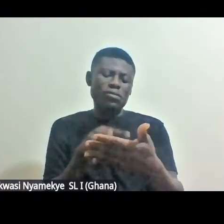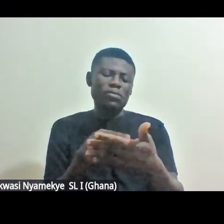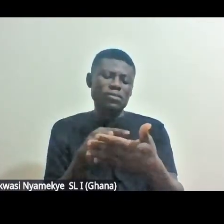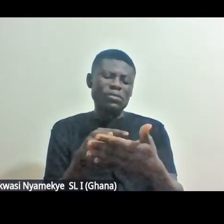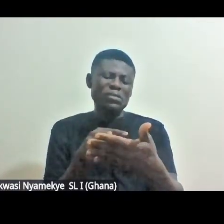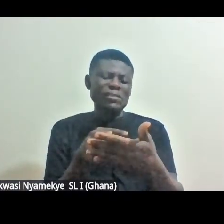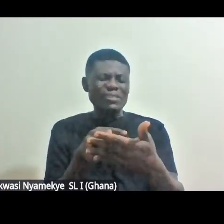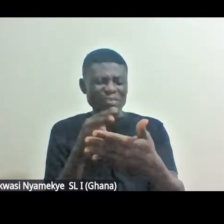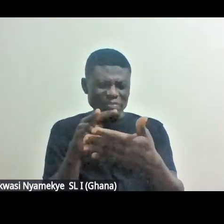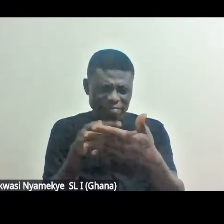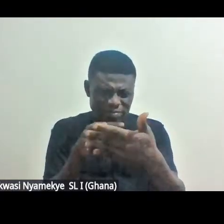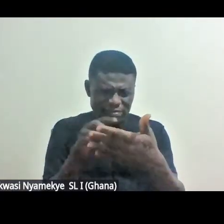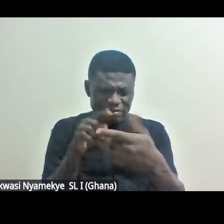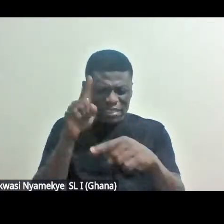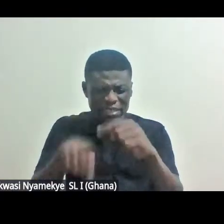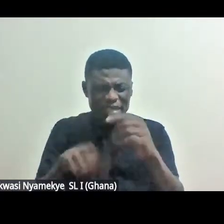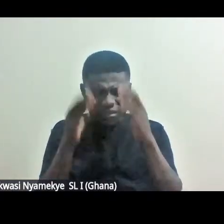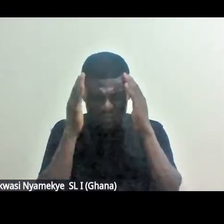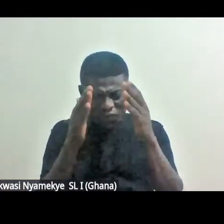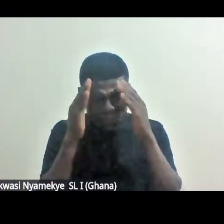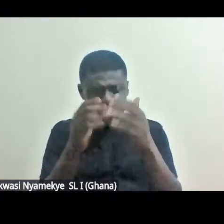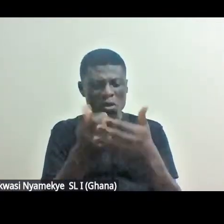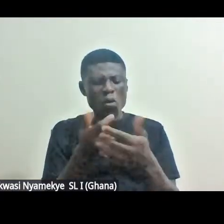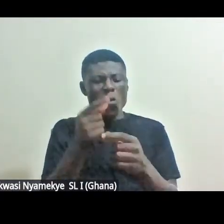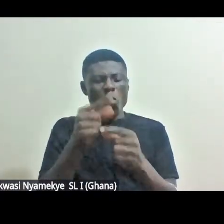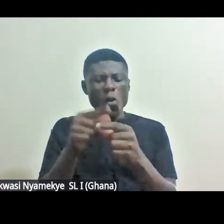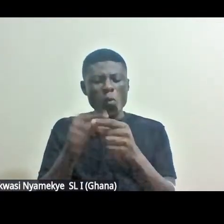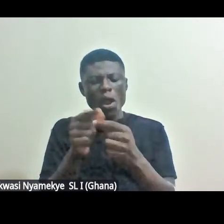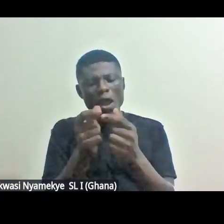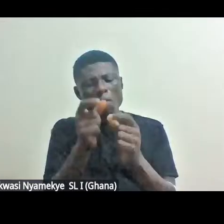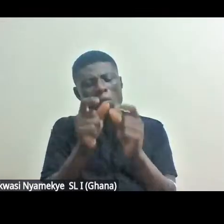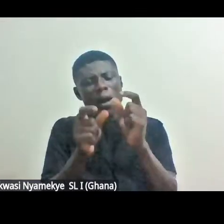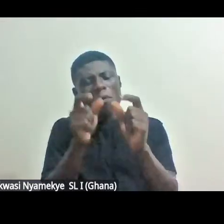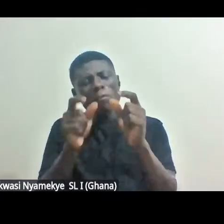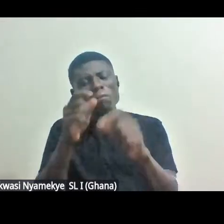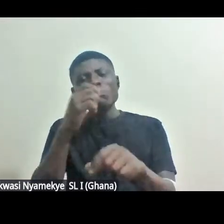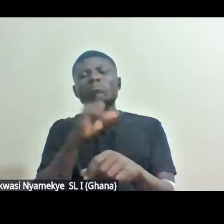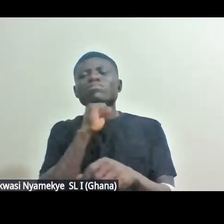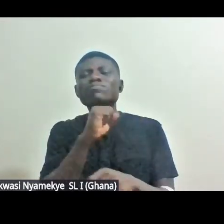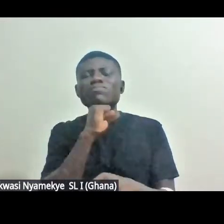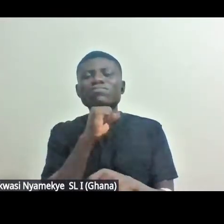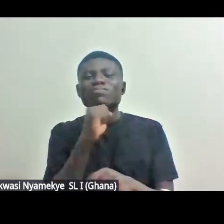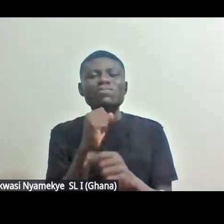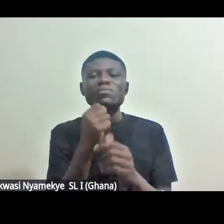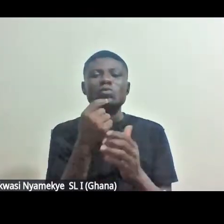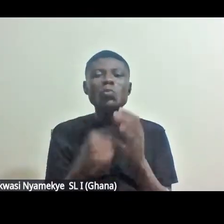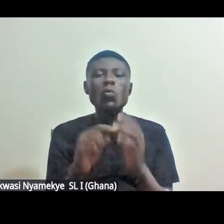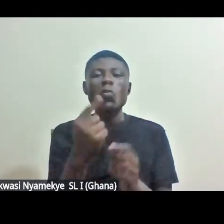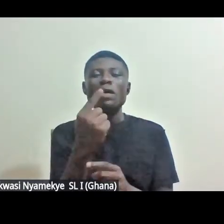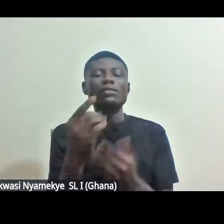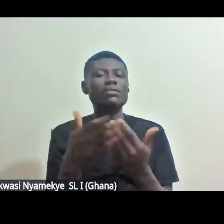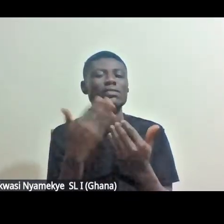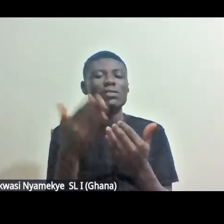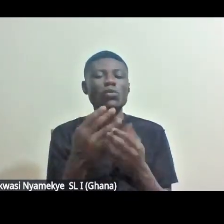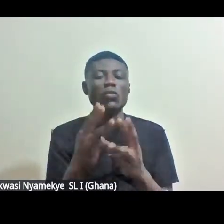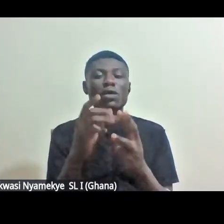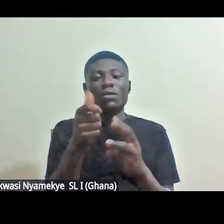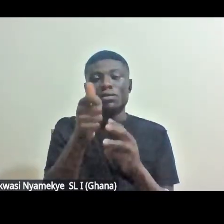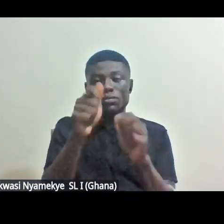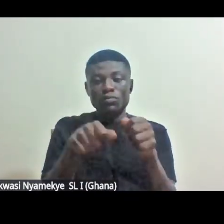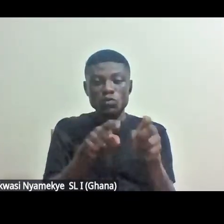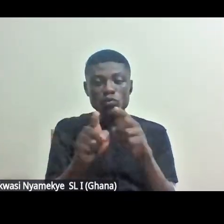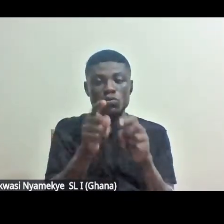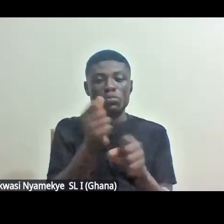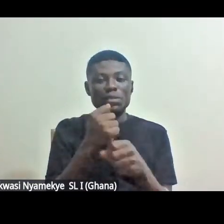to focus or the text is difficult, what's one simple thing you might do to make